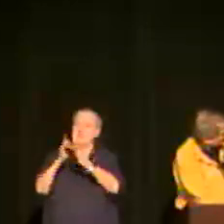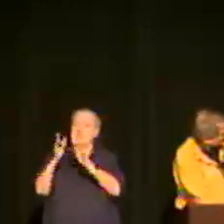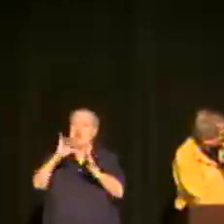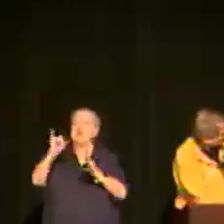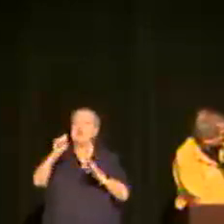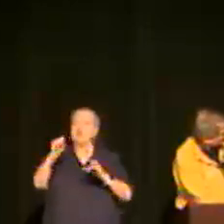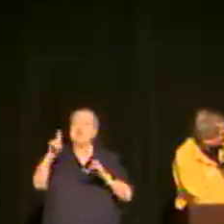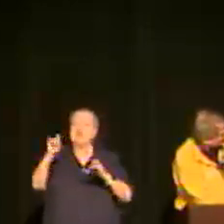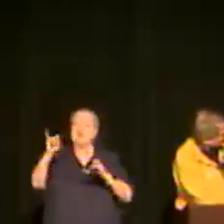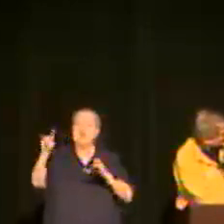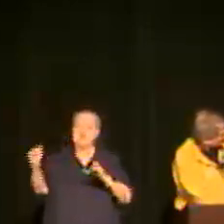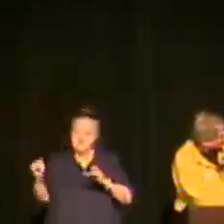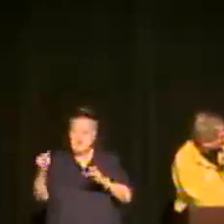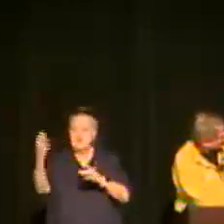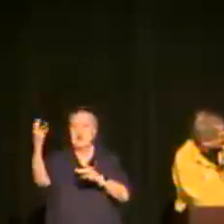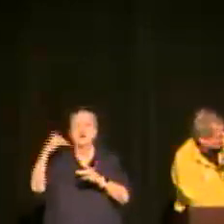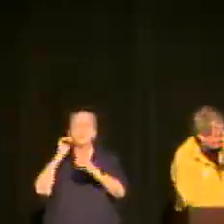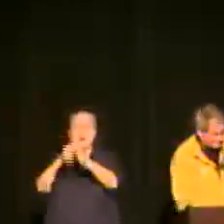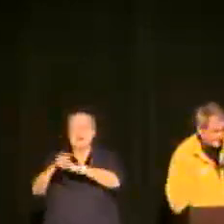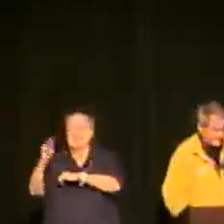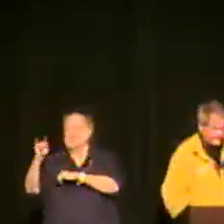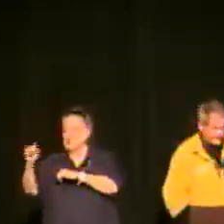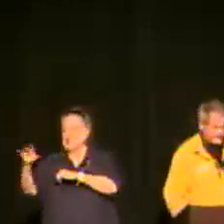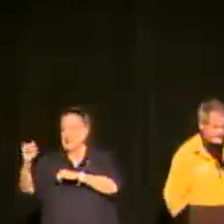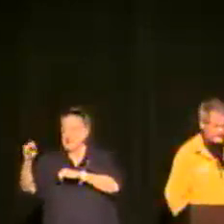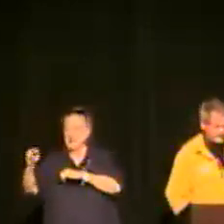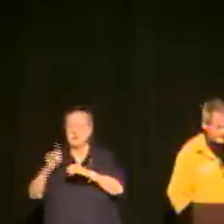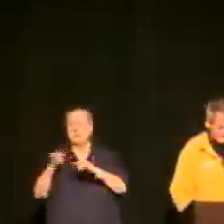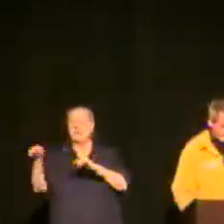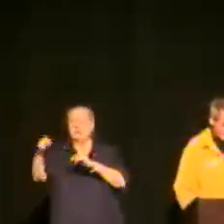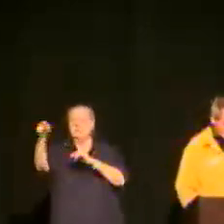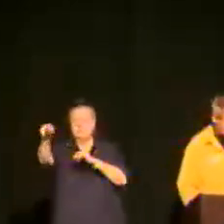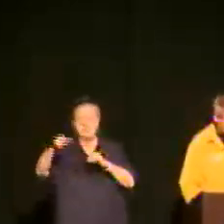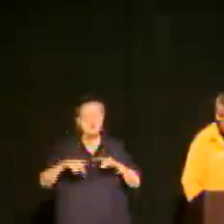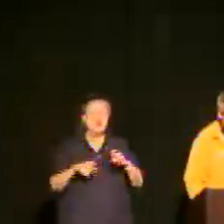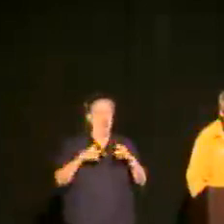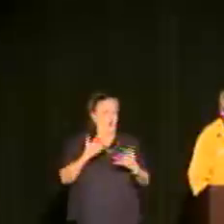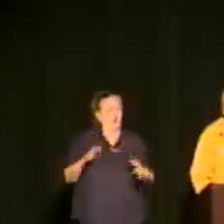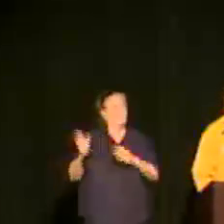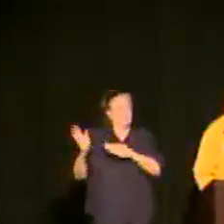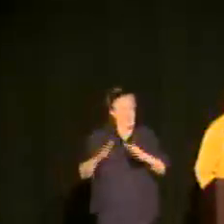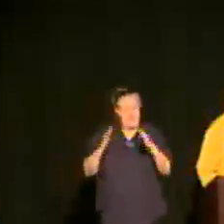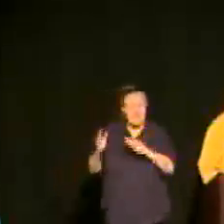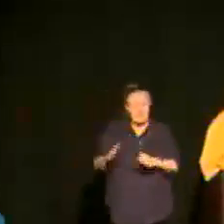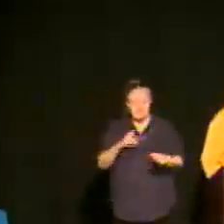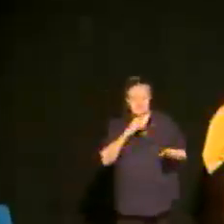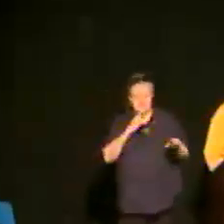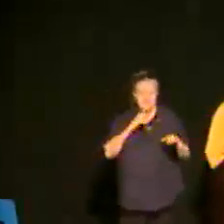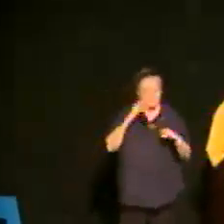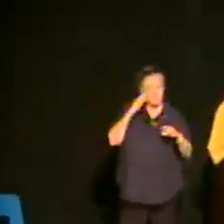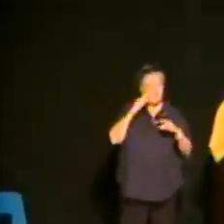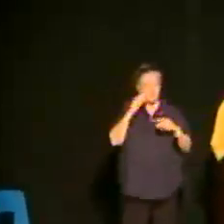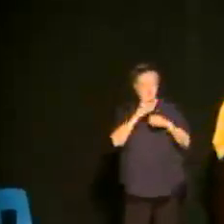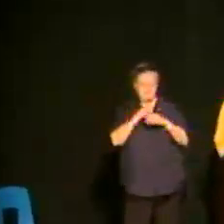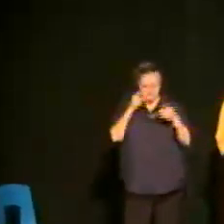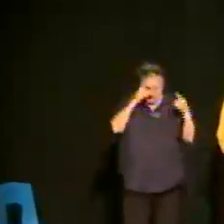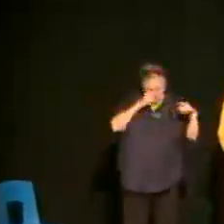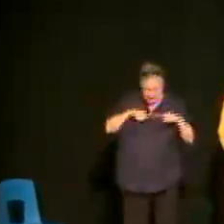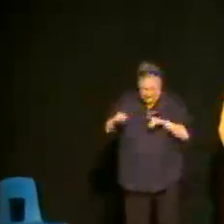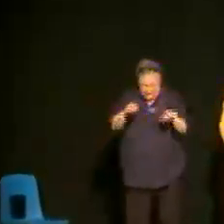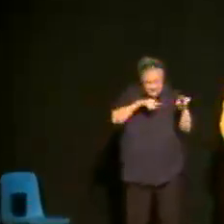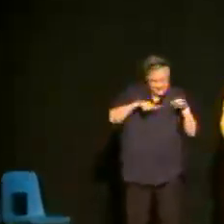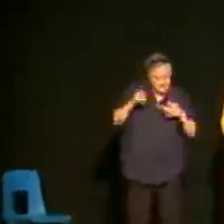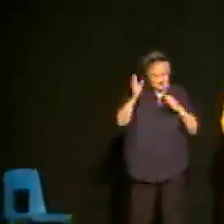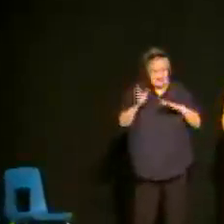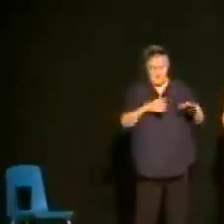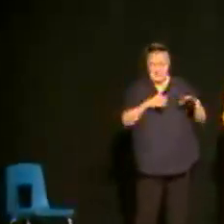fire, where it came past Mission Canyon and over into here. And as we had planned, the guys that made this plan, we all agreed on it. We were hoping